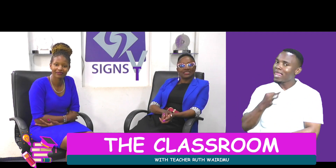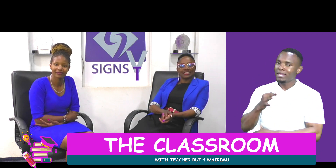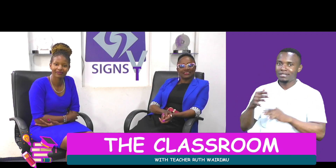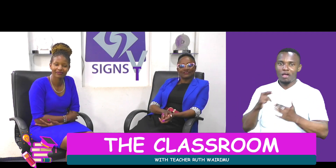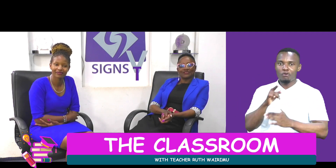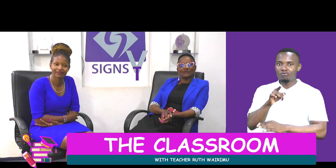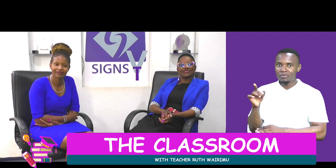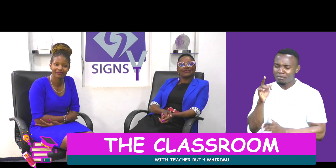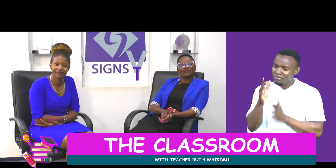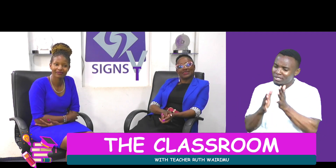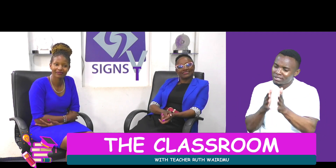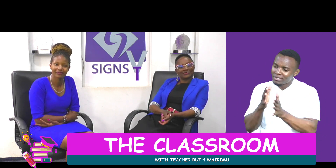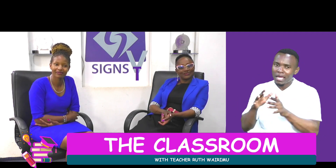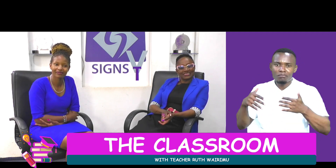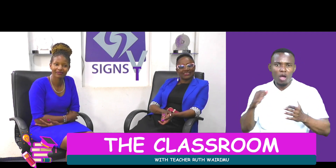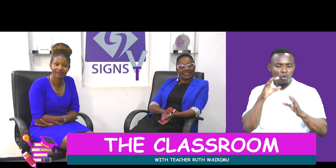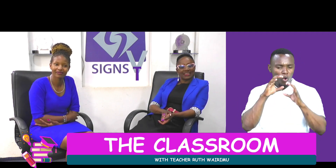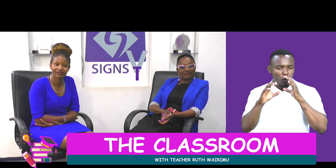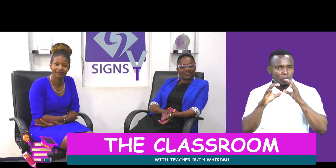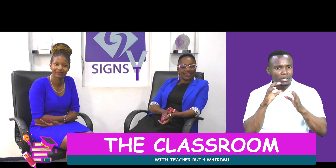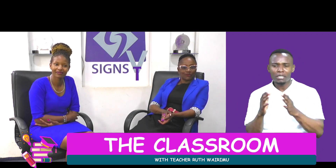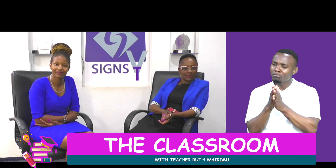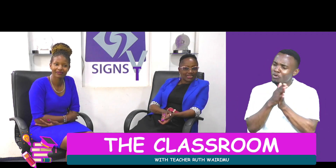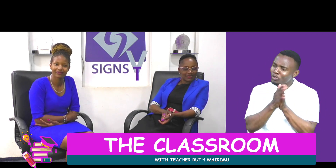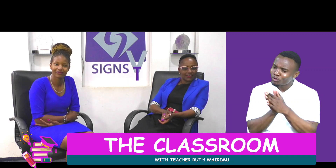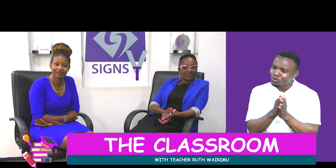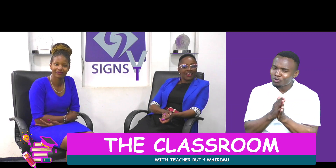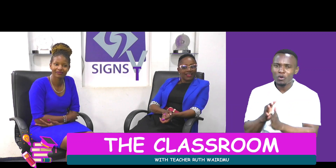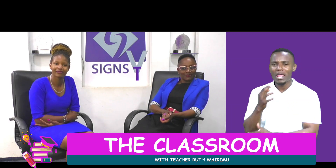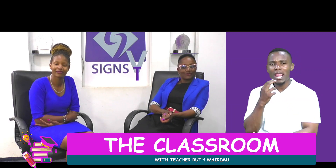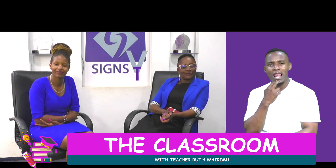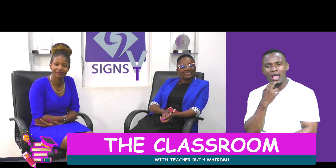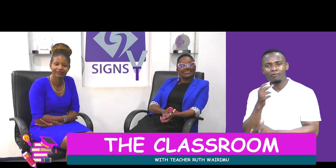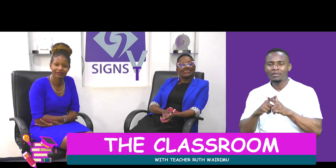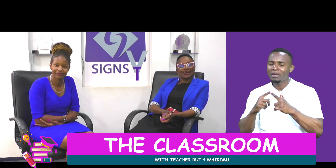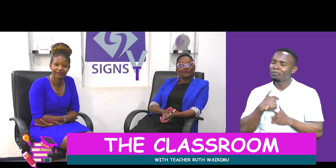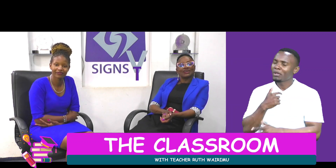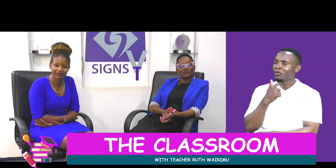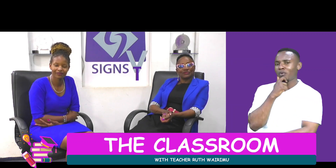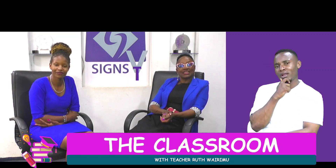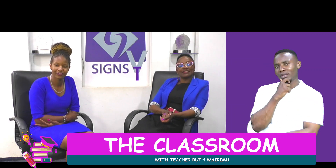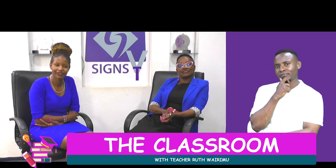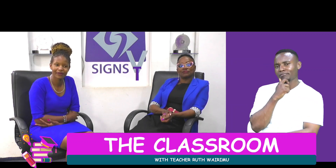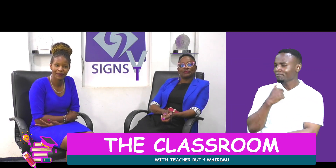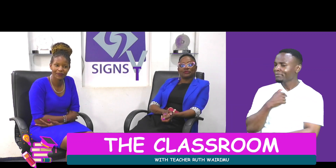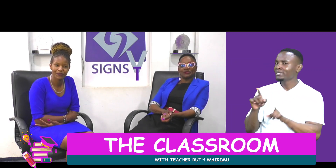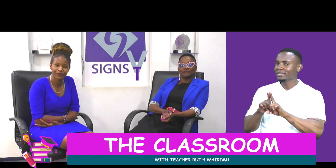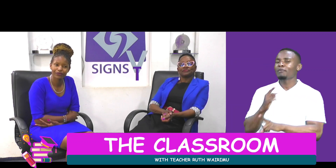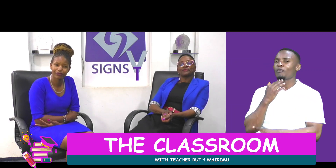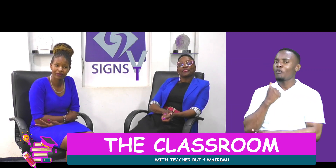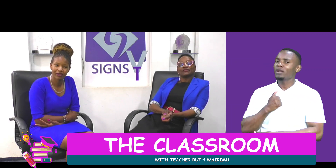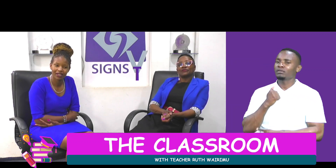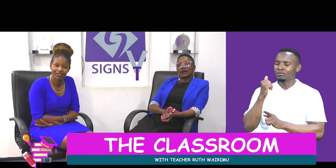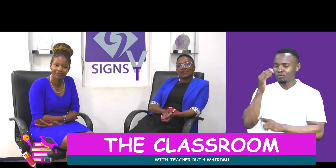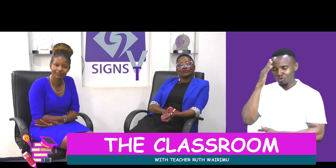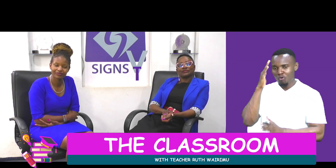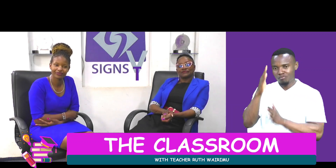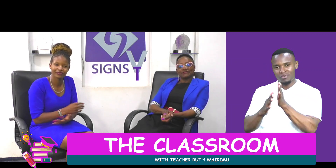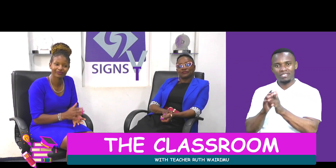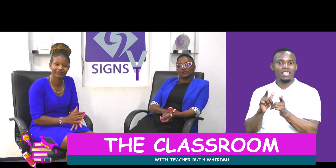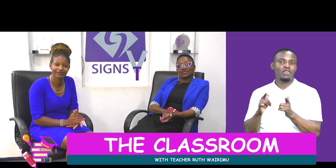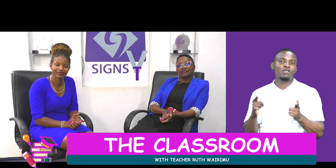of communication, the way they could make stories and laugh, and I could be like, Lord, one day I would want to be like these people. So